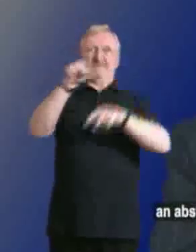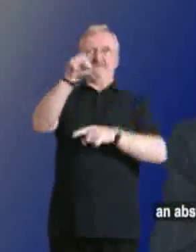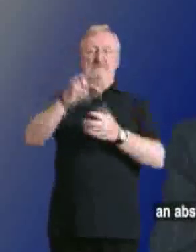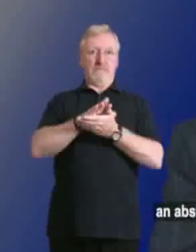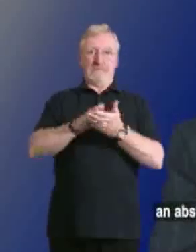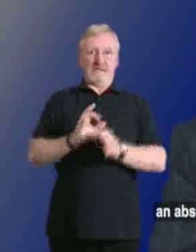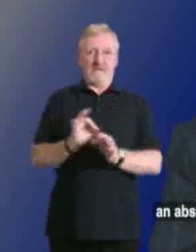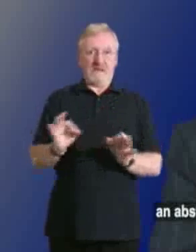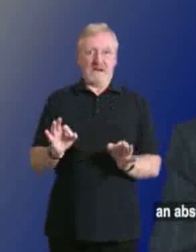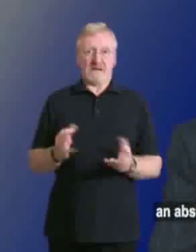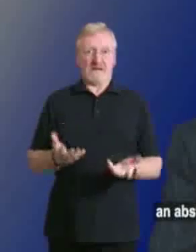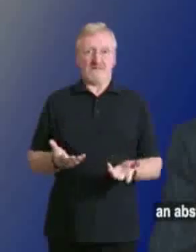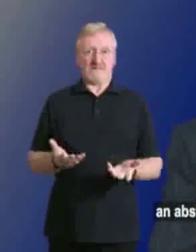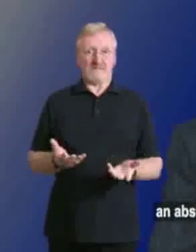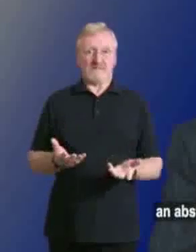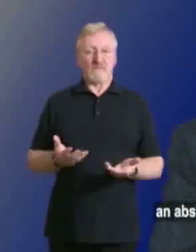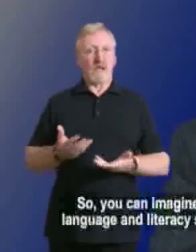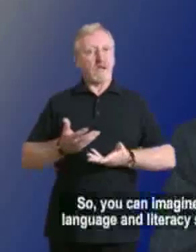abstract pattern.